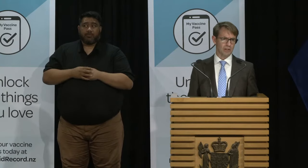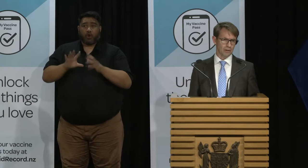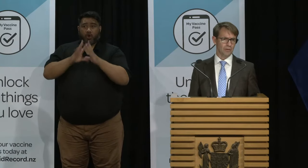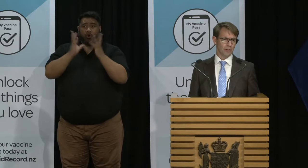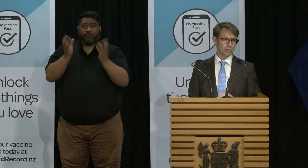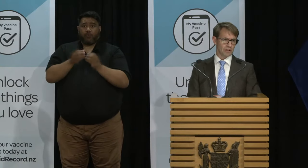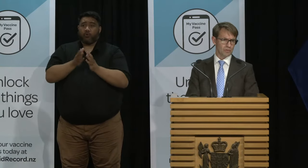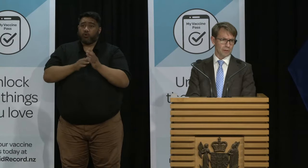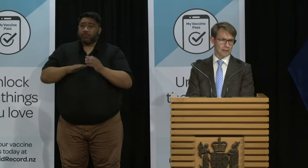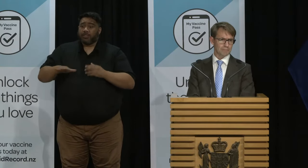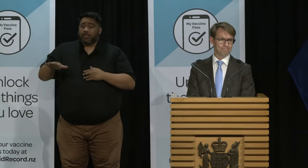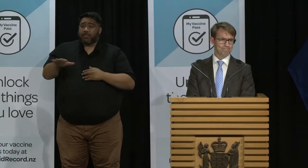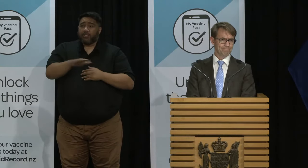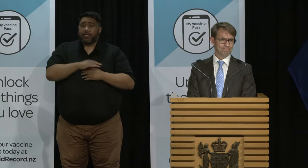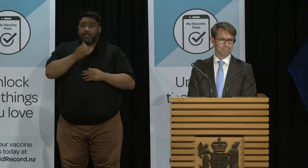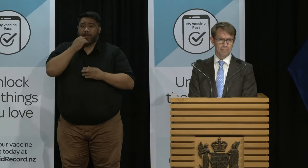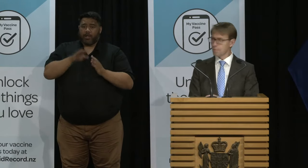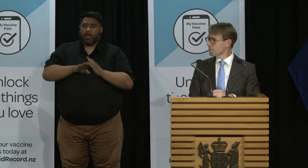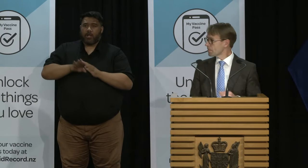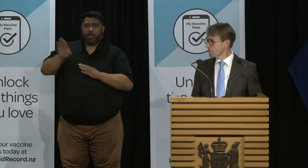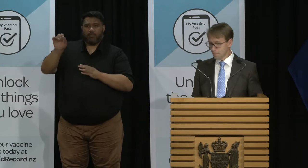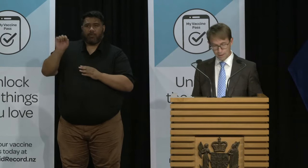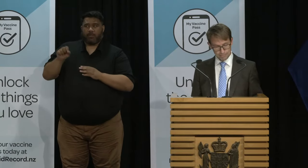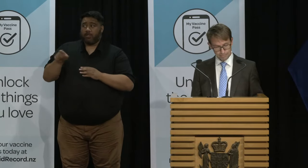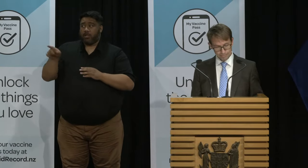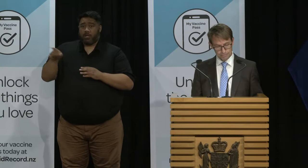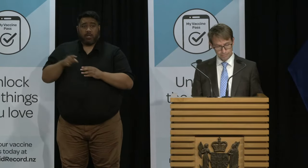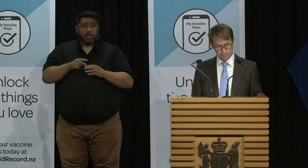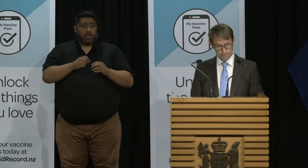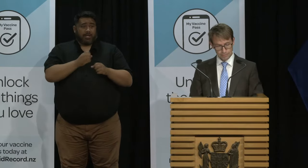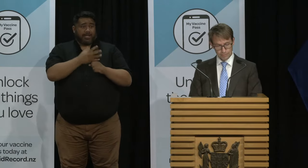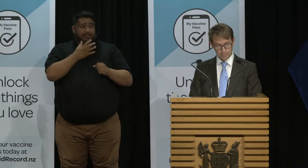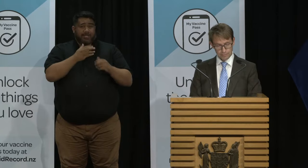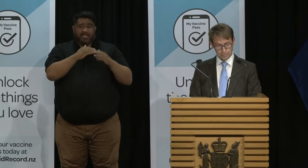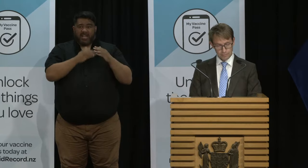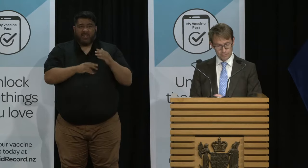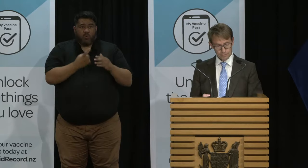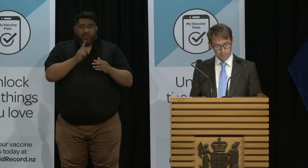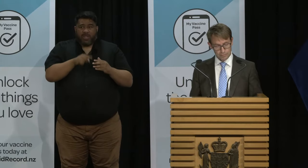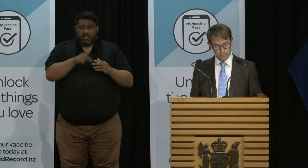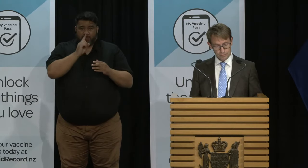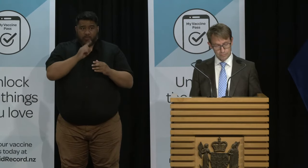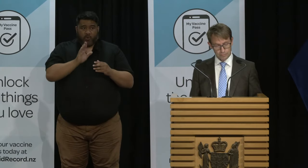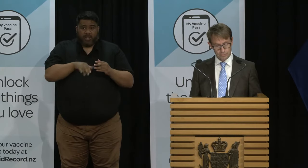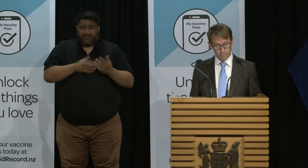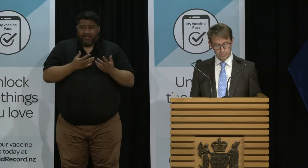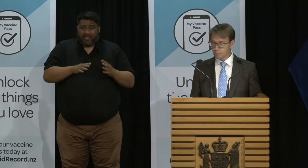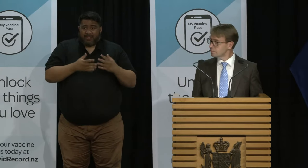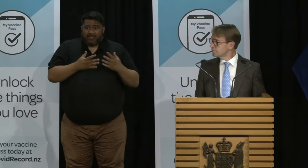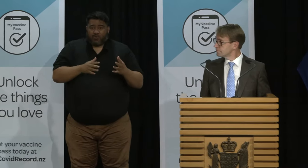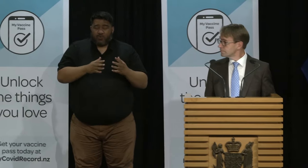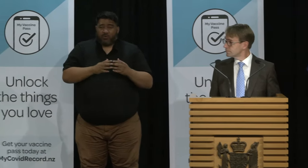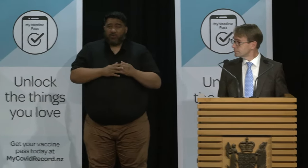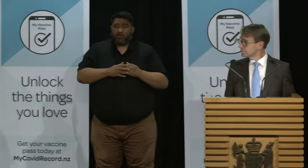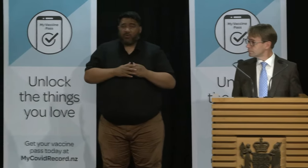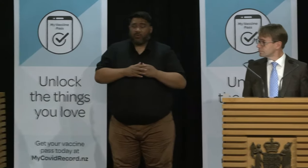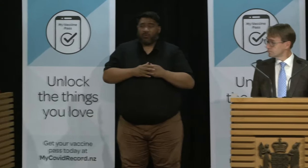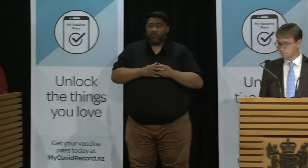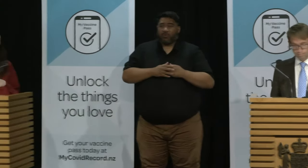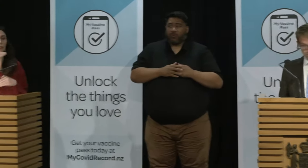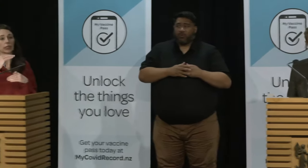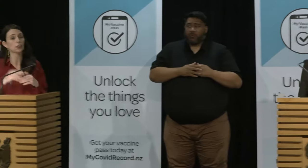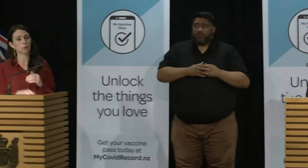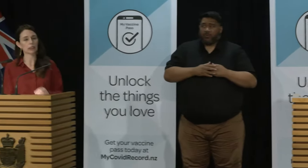and particularly those rates for Māori Tairawhiti is under a thousand now as well lakes have been chugging along too but there's quite a distance between